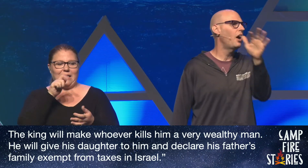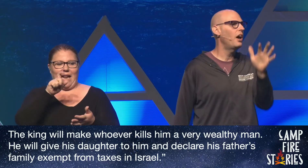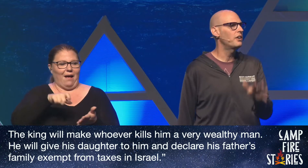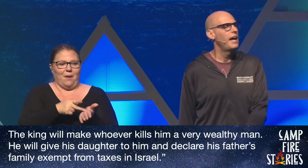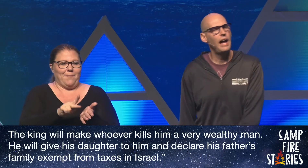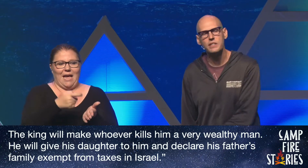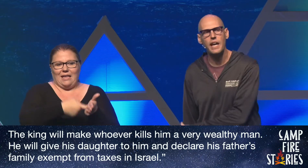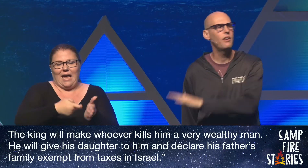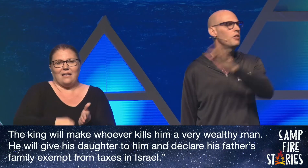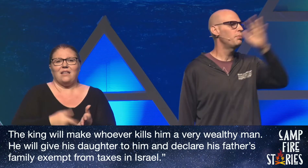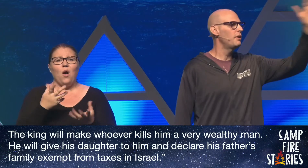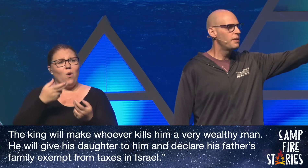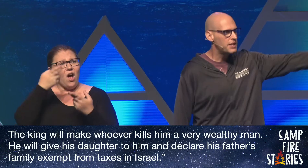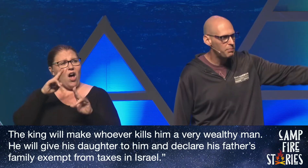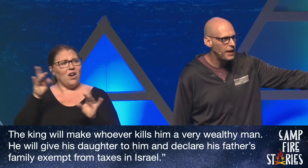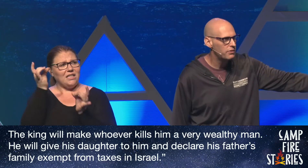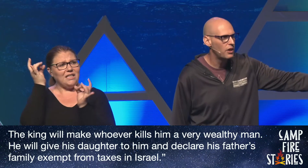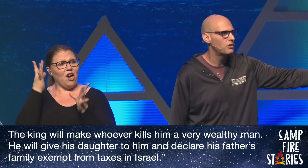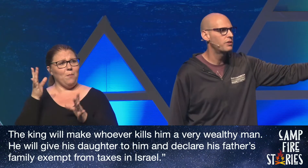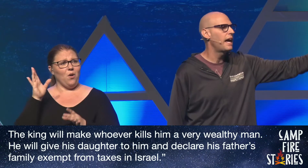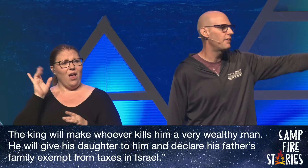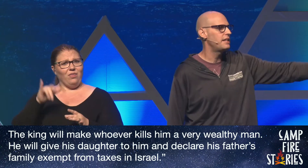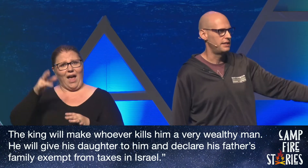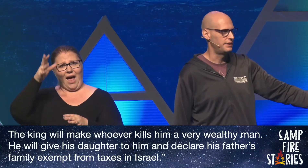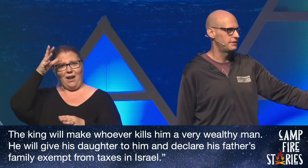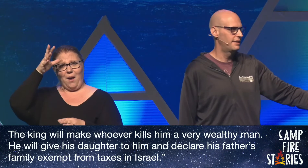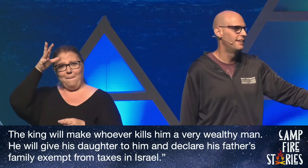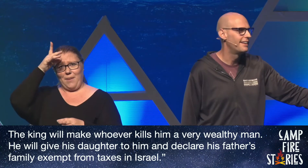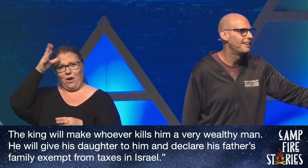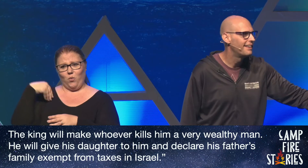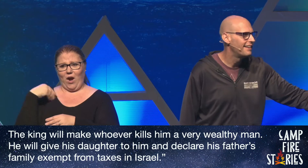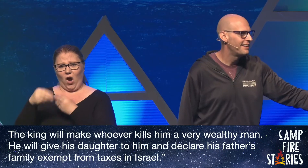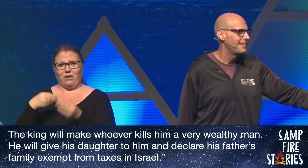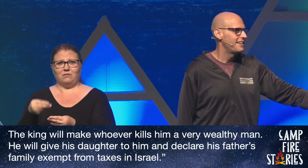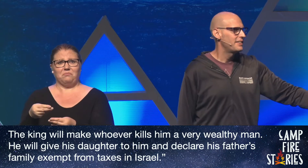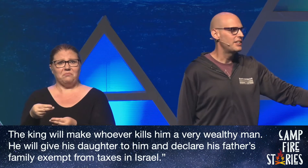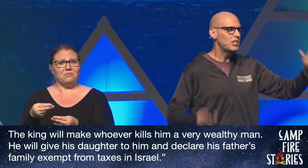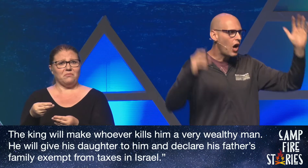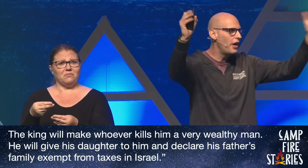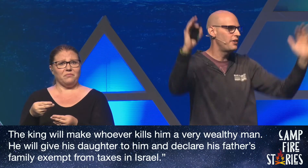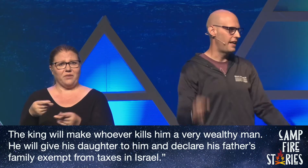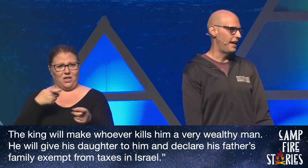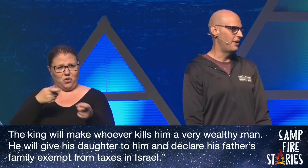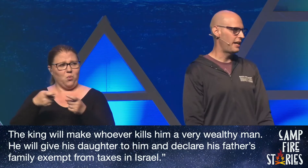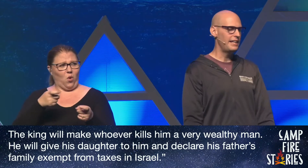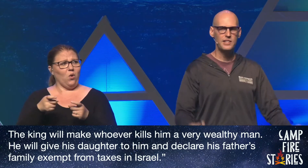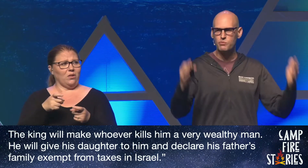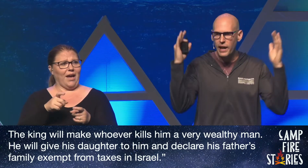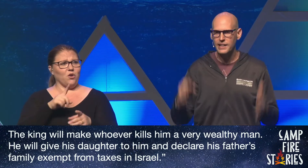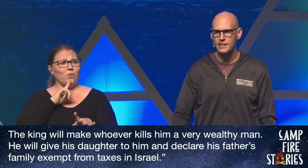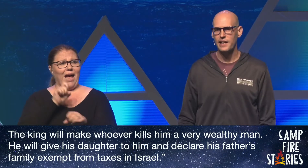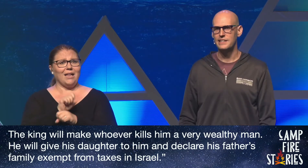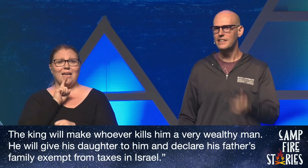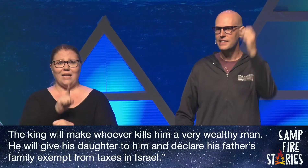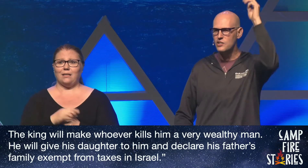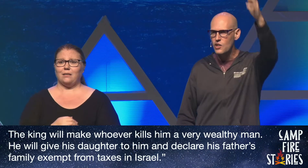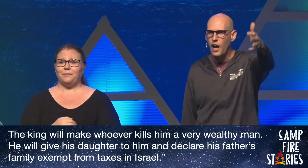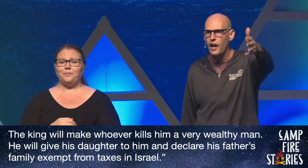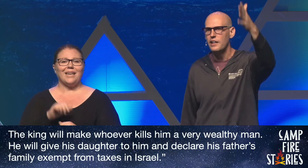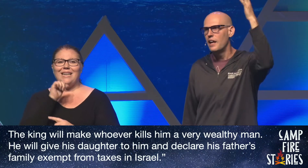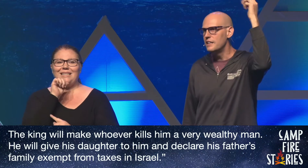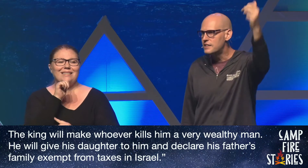want to honor how terrible this patriarchal reality is. Let's just honor that, okay? Let's recognize this